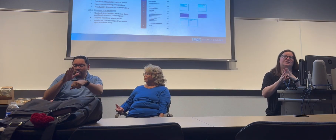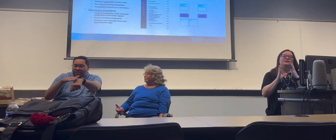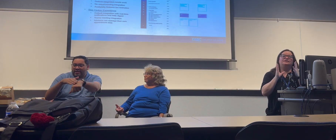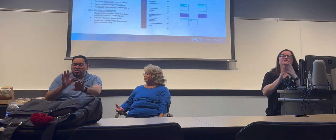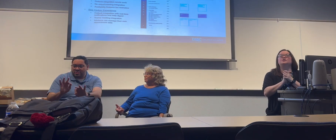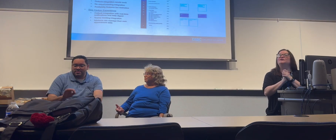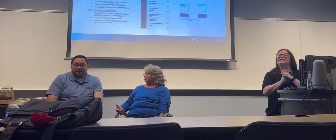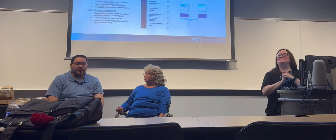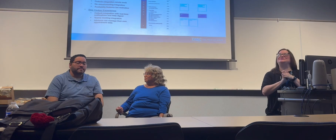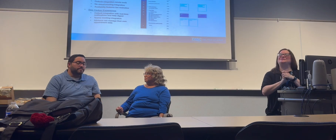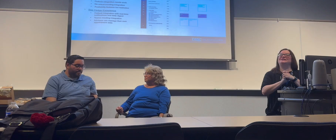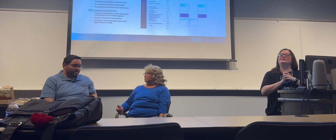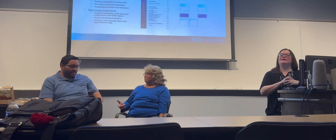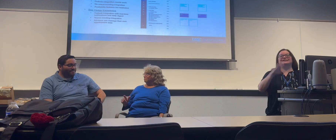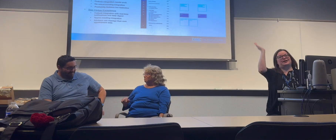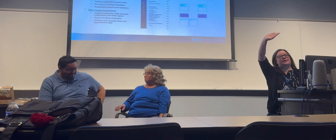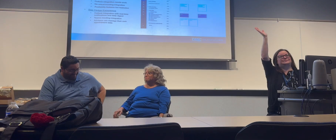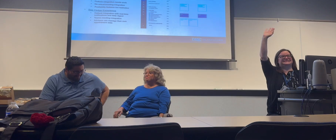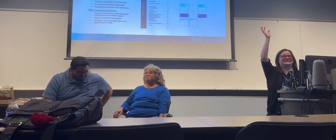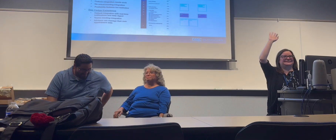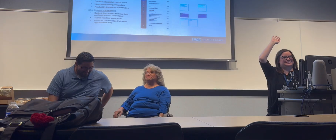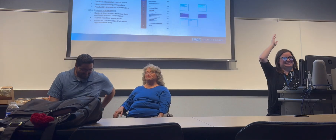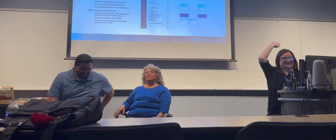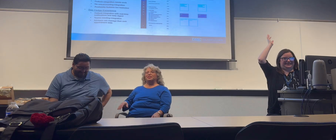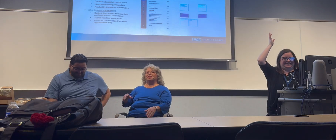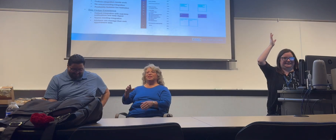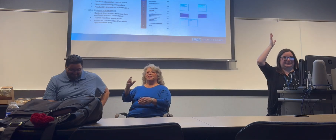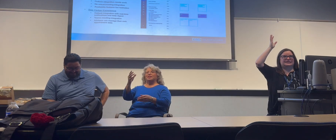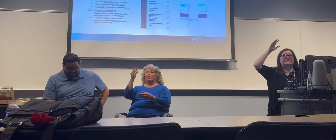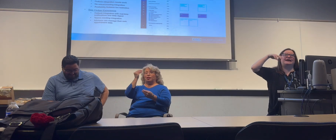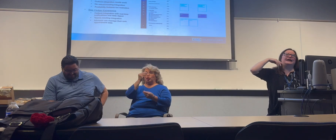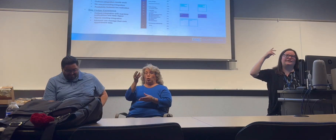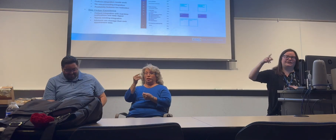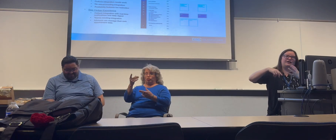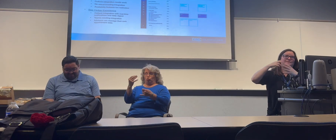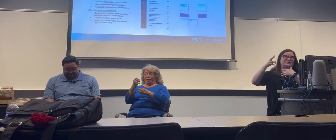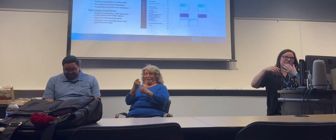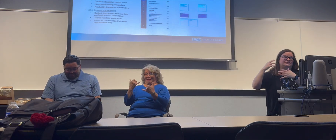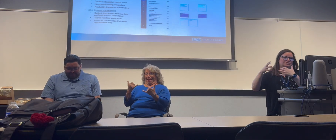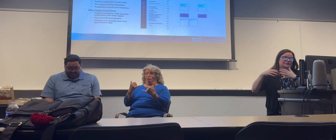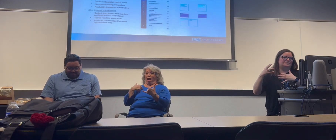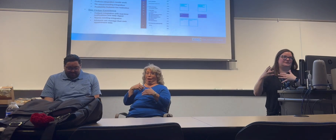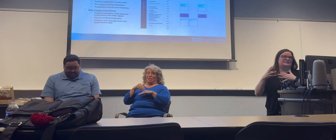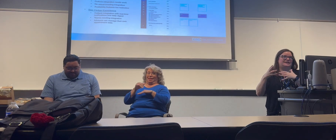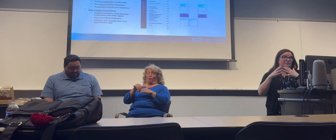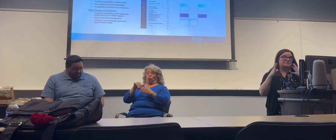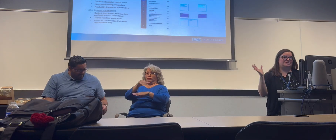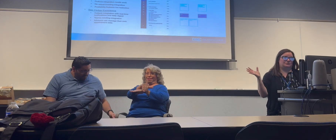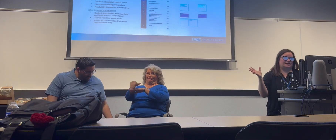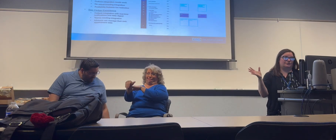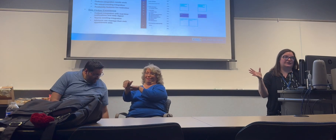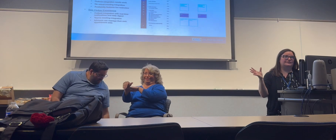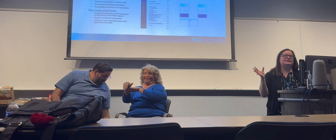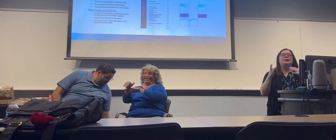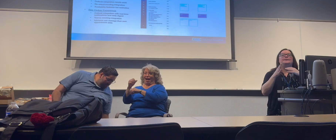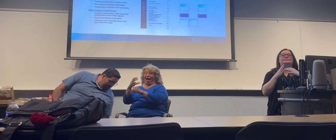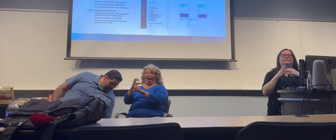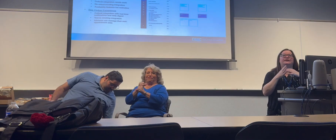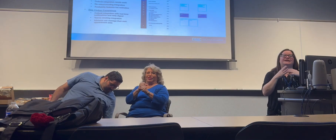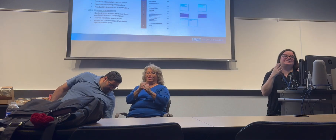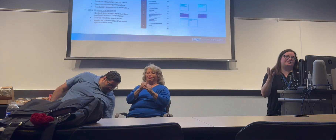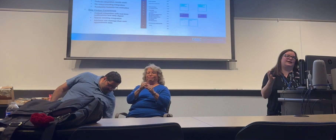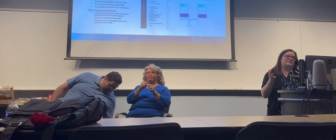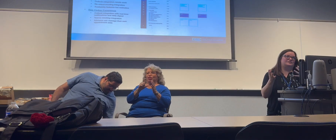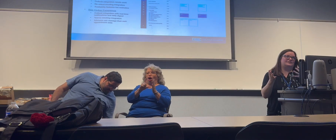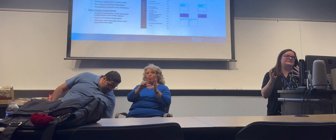notifications. The notifications you're getting right now, I'm sending those at night. And I have an automation, a script that helps me do that quickly,